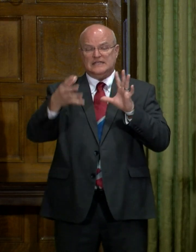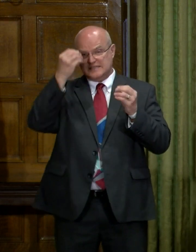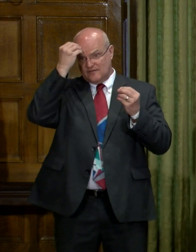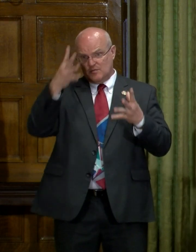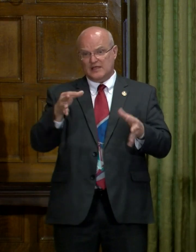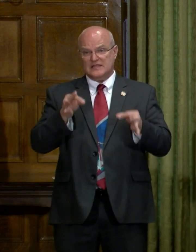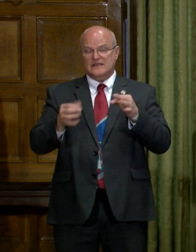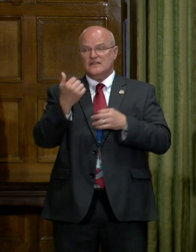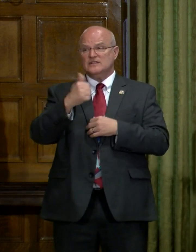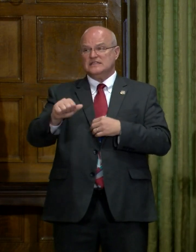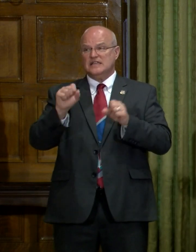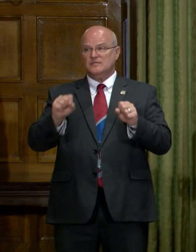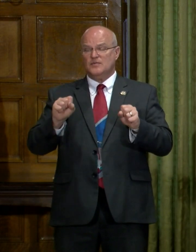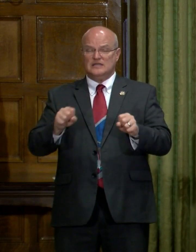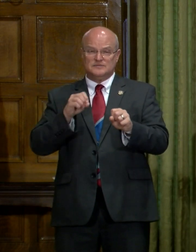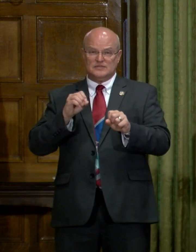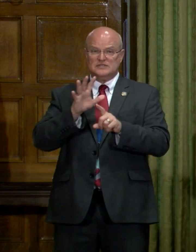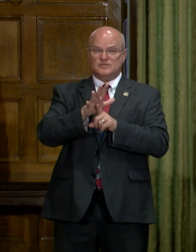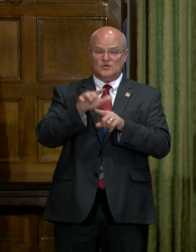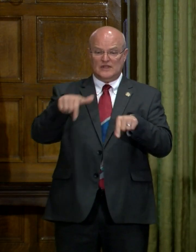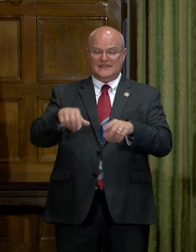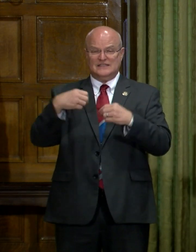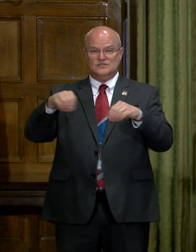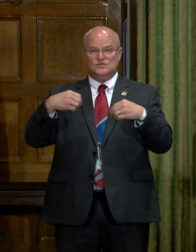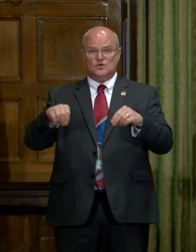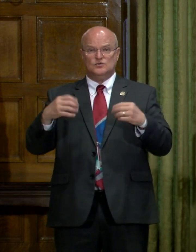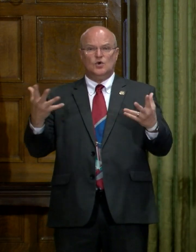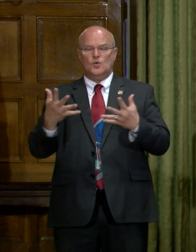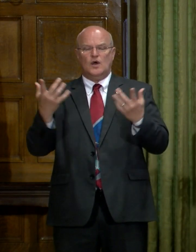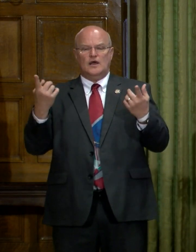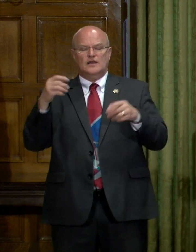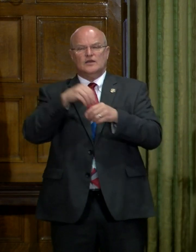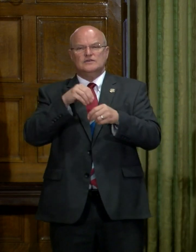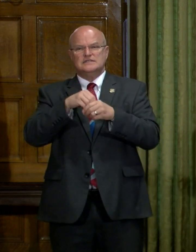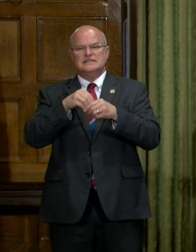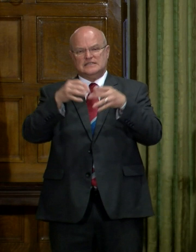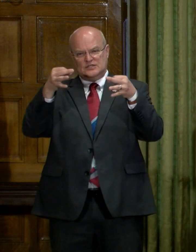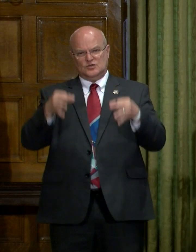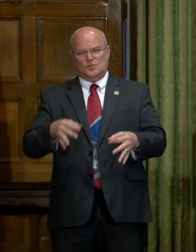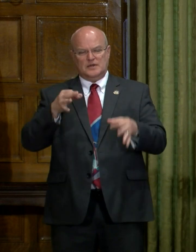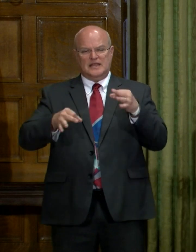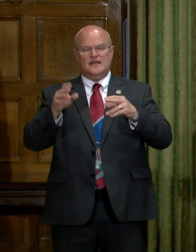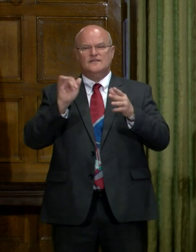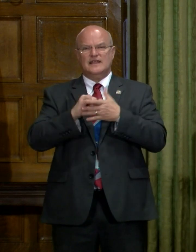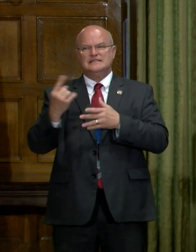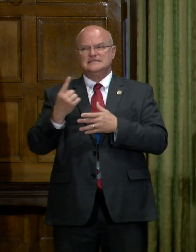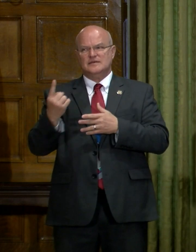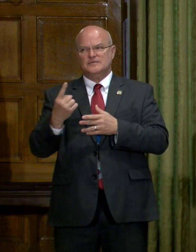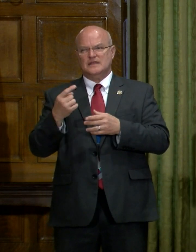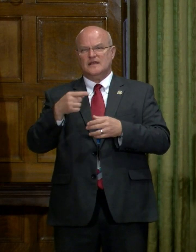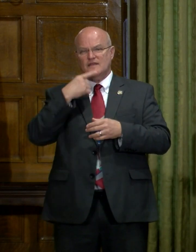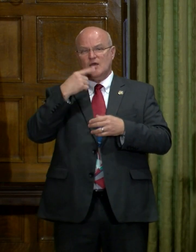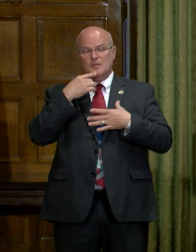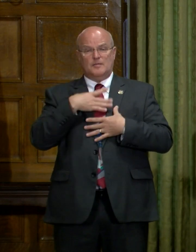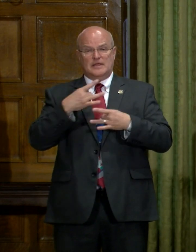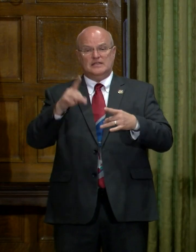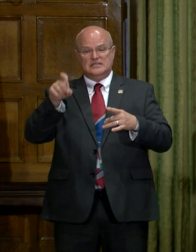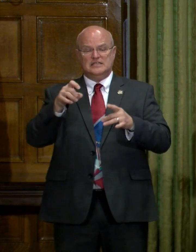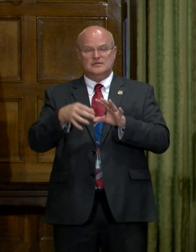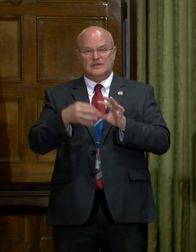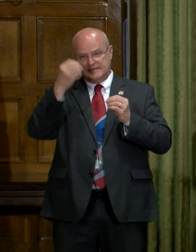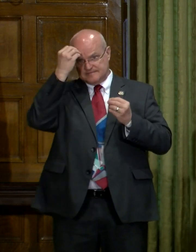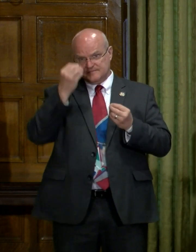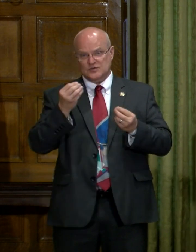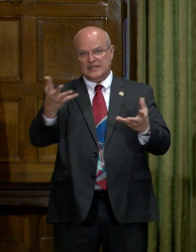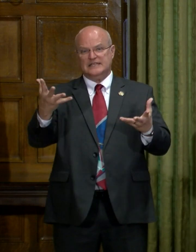information if there's any possible exposure at these stores, or what goes into determining whether or not that's something of the public interest that should be